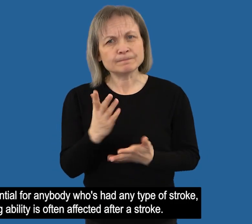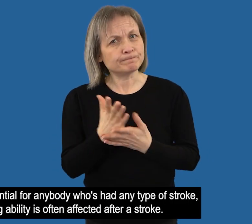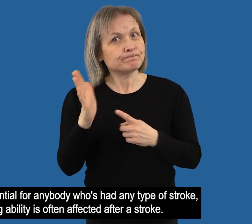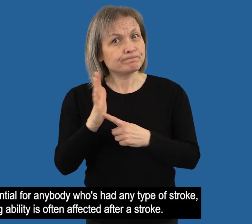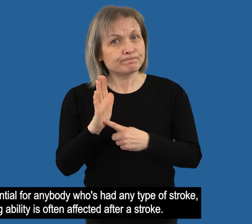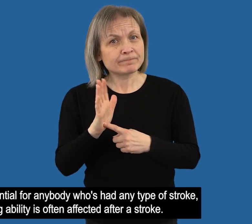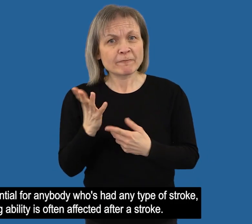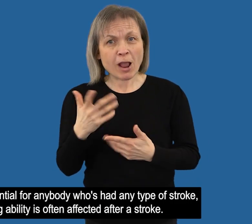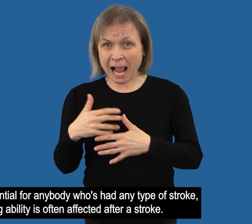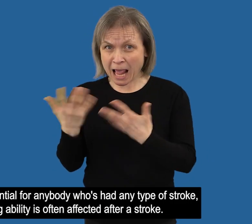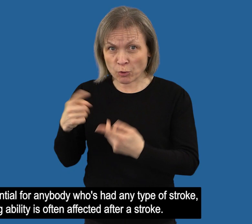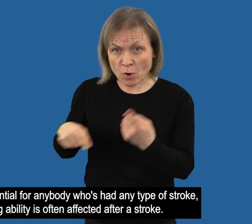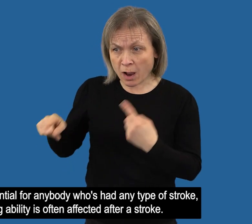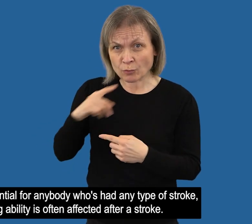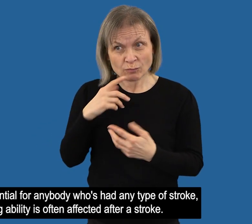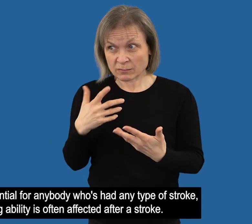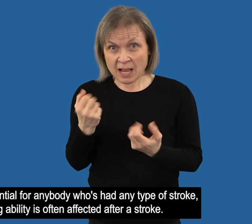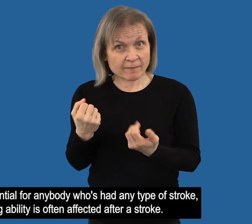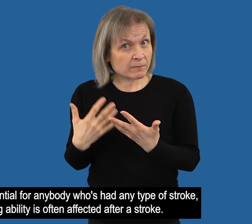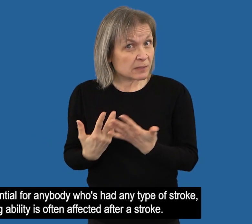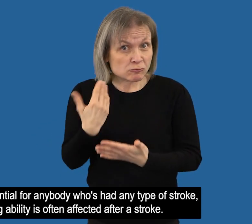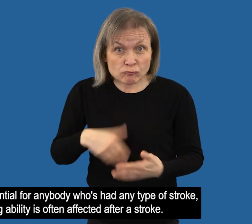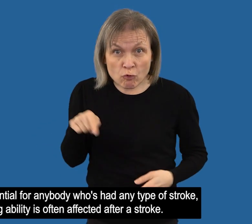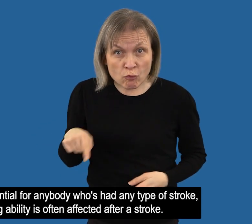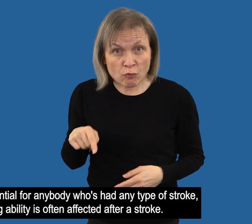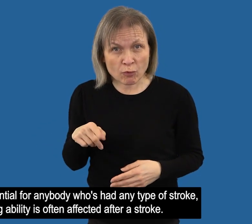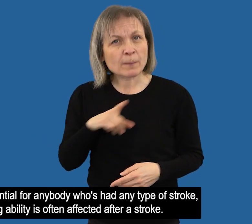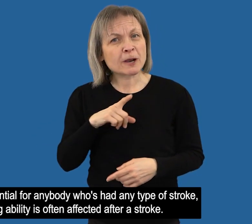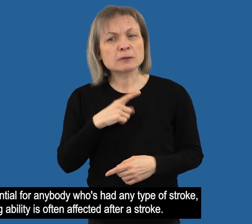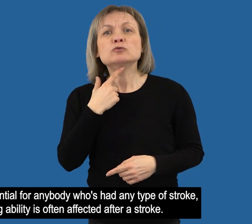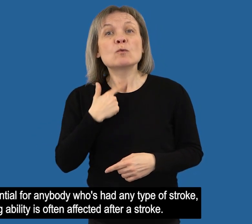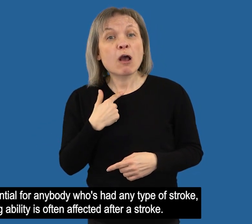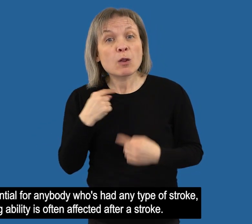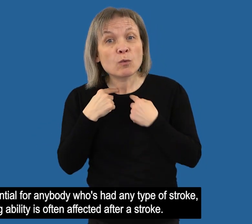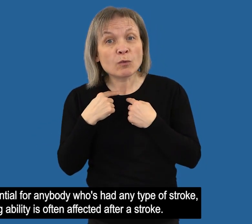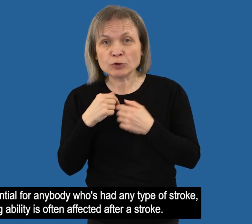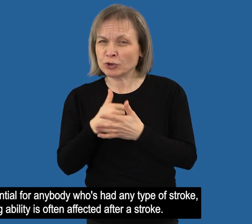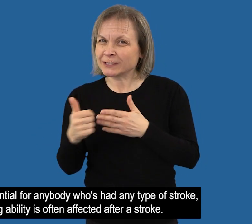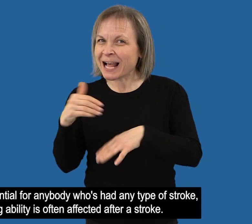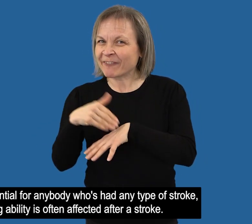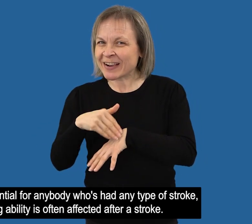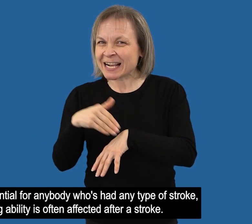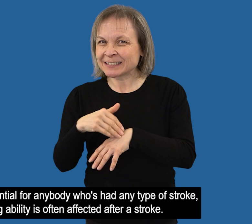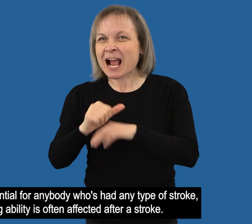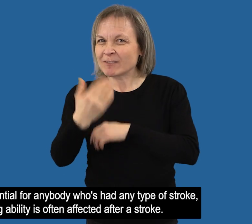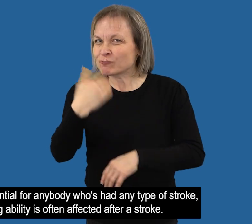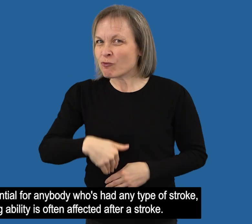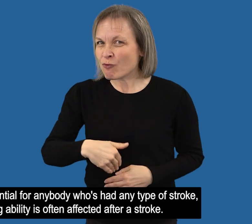A swallow test is essential for anybody who's had any type of stroke, as swallowing ability is